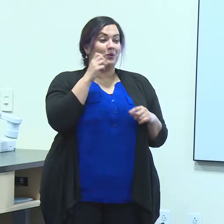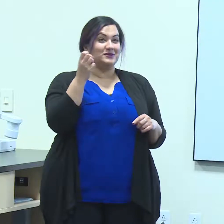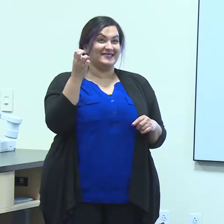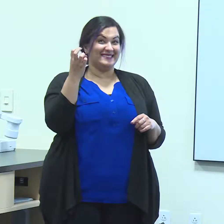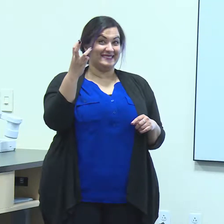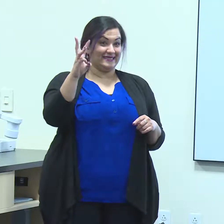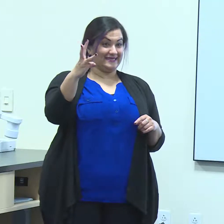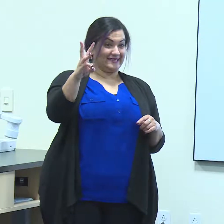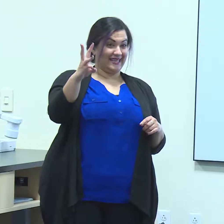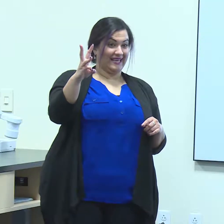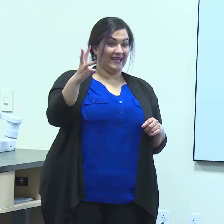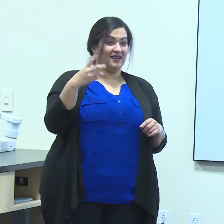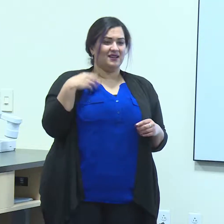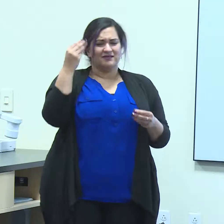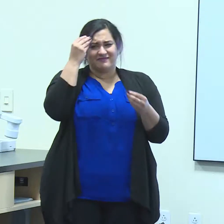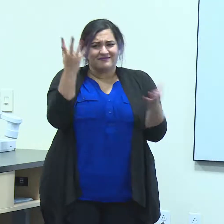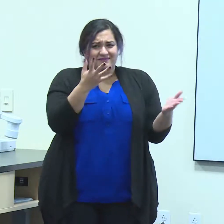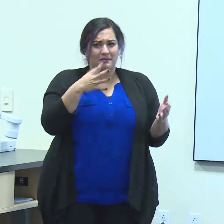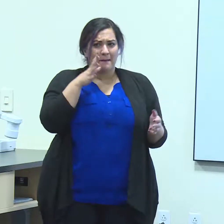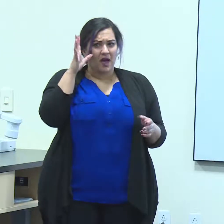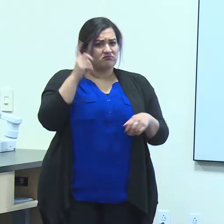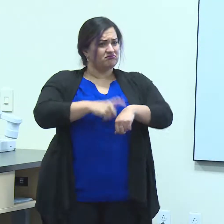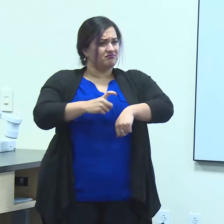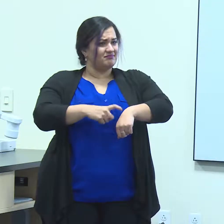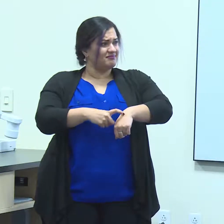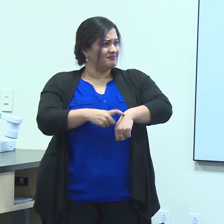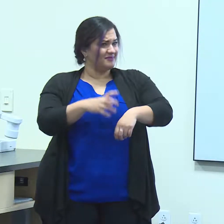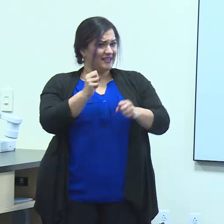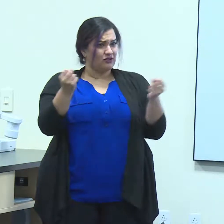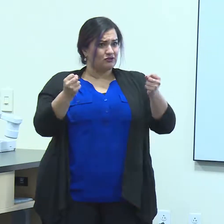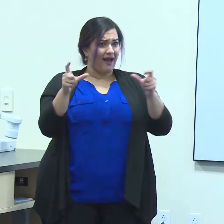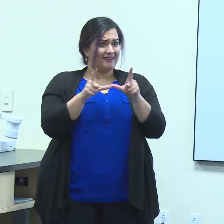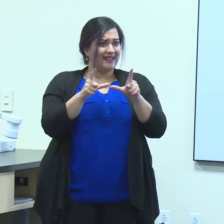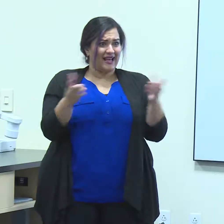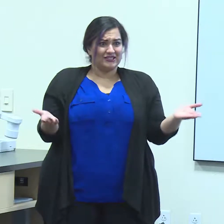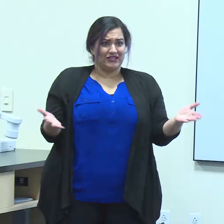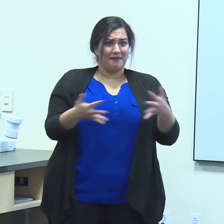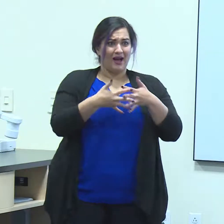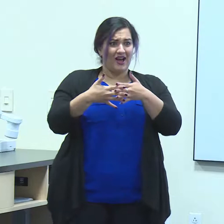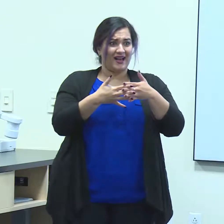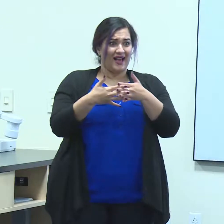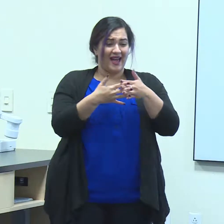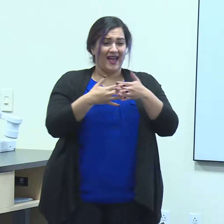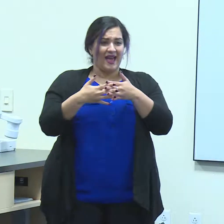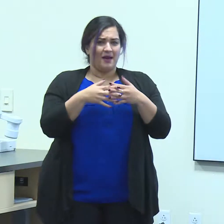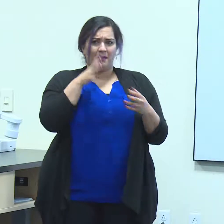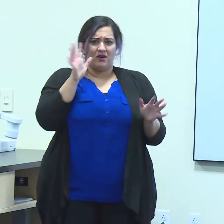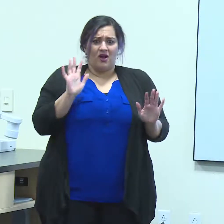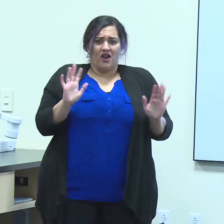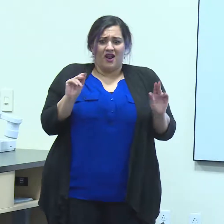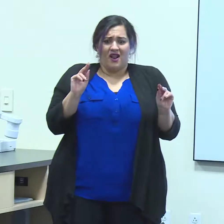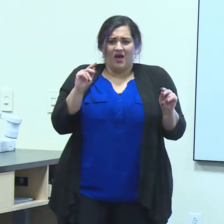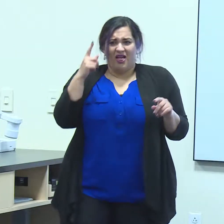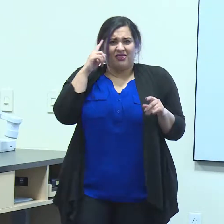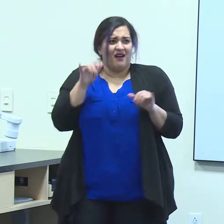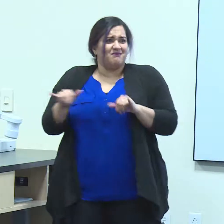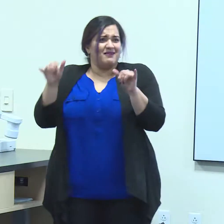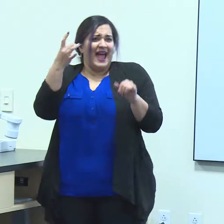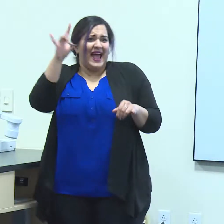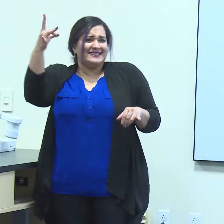For example, when I was 16, letting my parents know that it was time for me to get a driver's license because in America, the age was